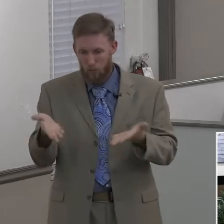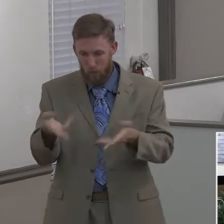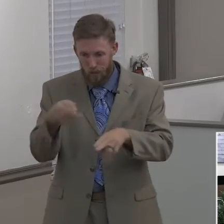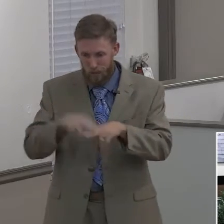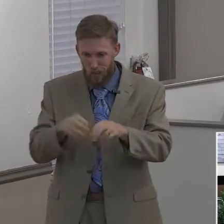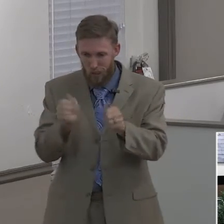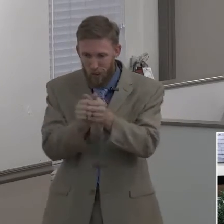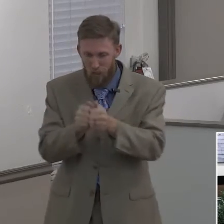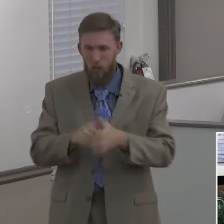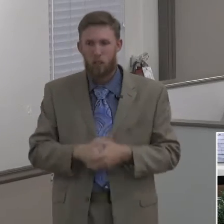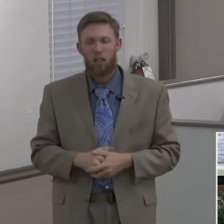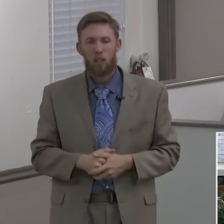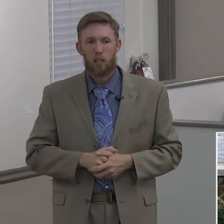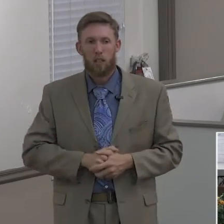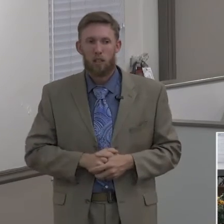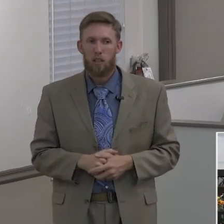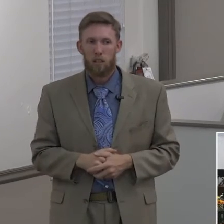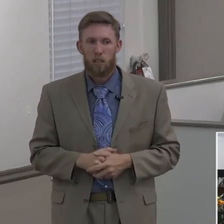Okay, now,